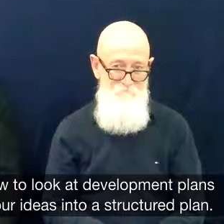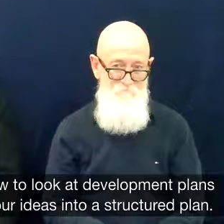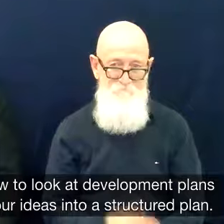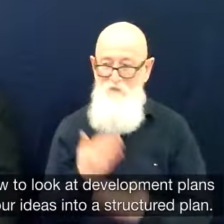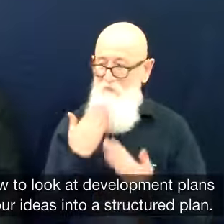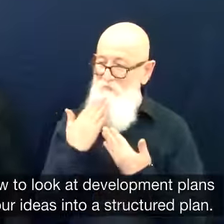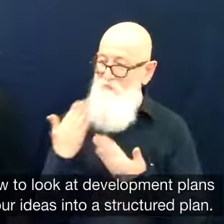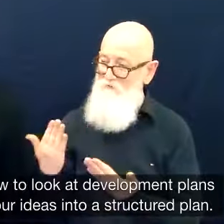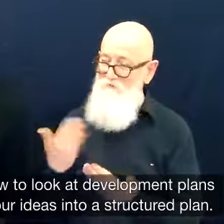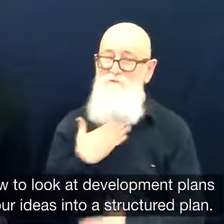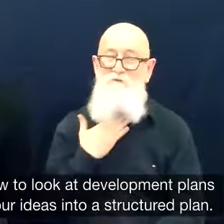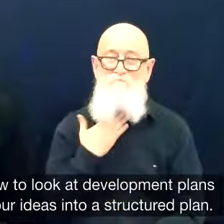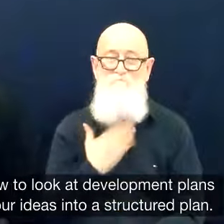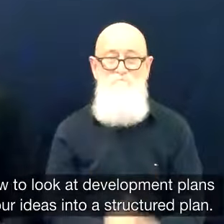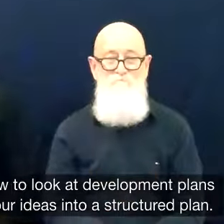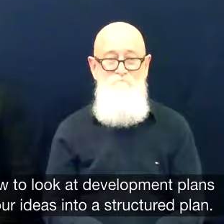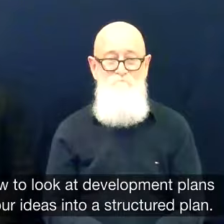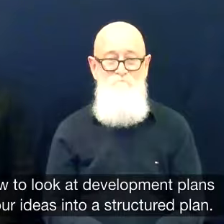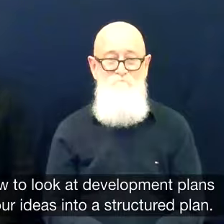Thank you, Meredith.